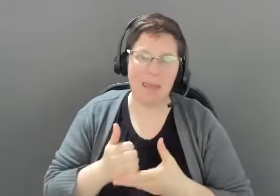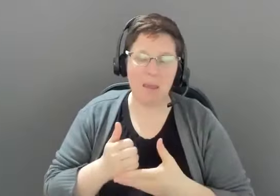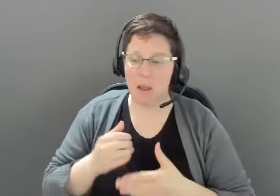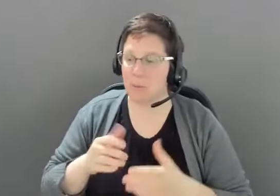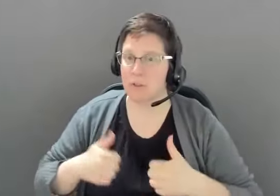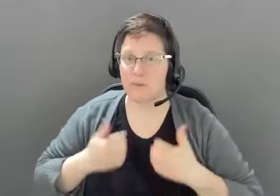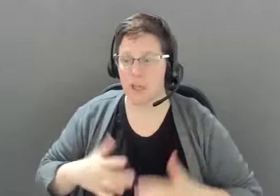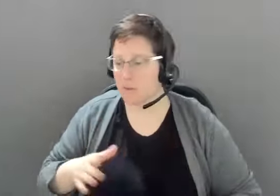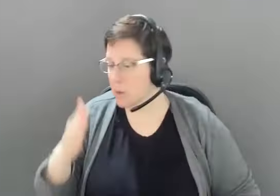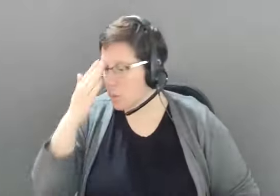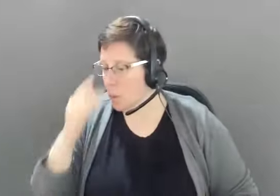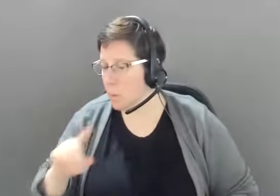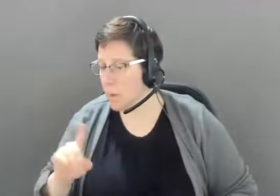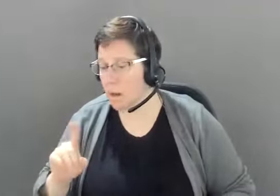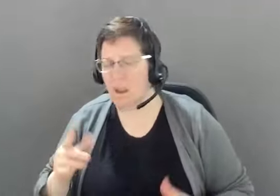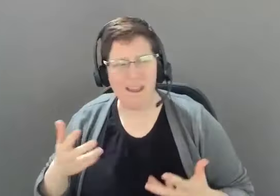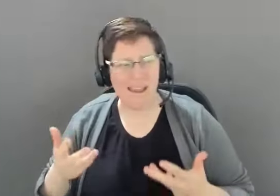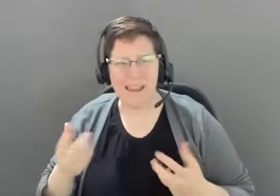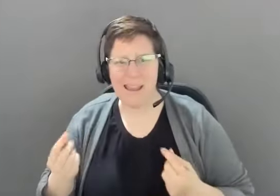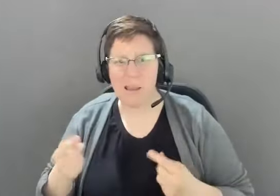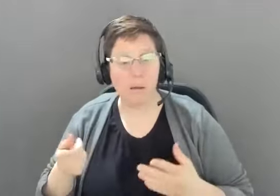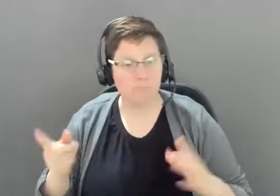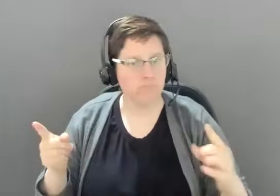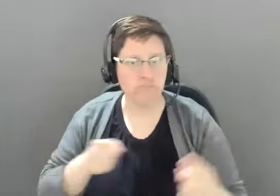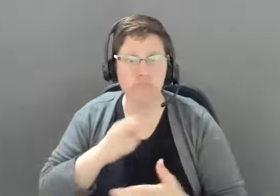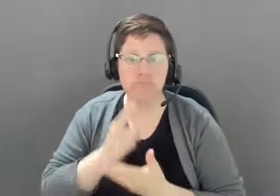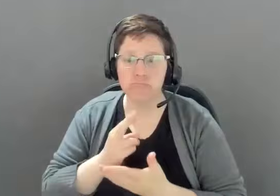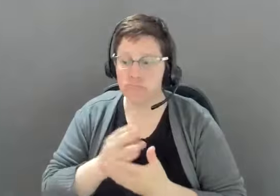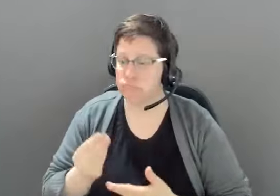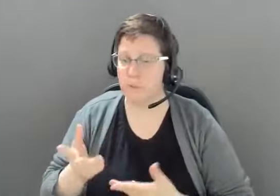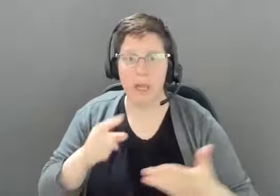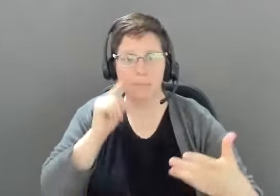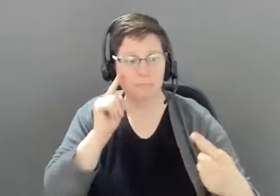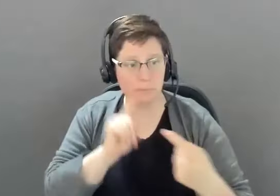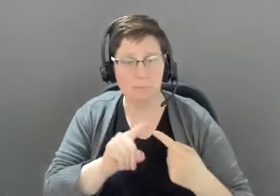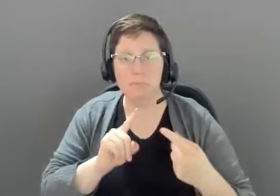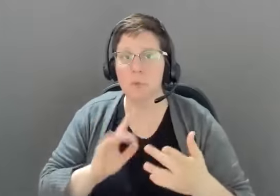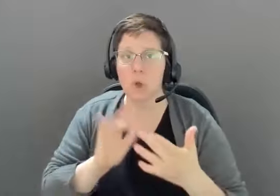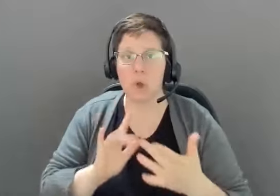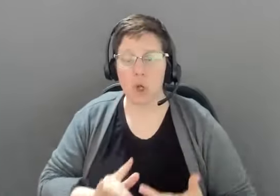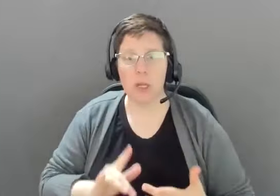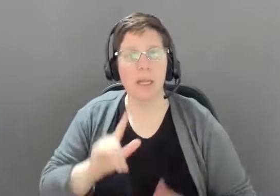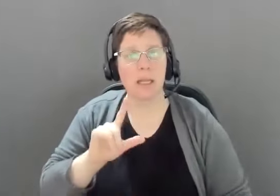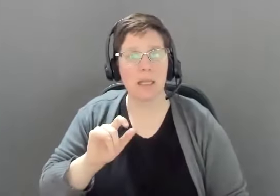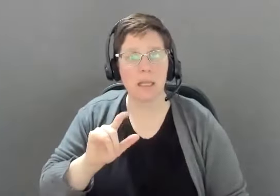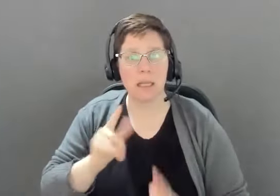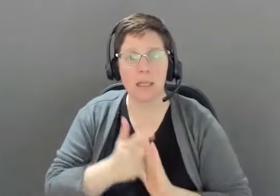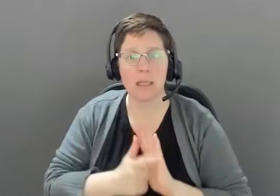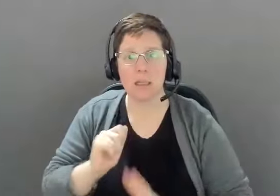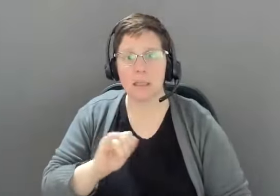professionals specializing in publication ban laws and sexual assault cases. There are legal aid services with independent legal advice